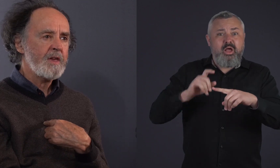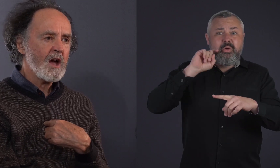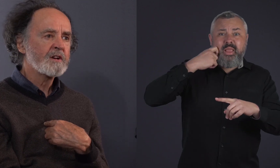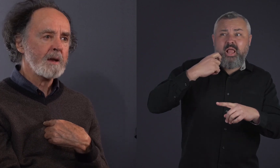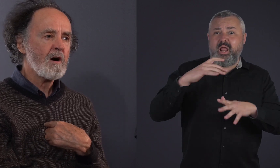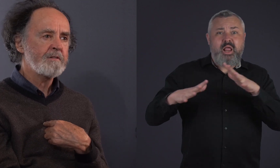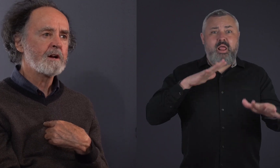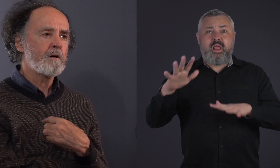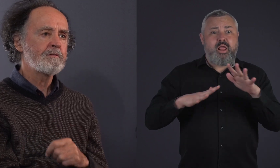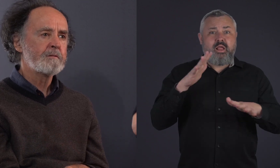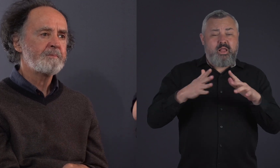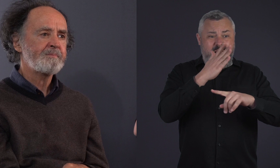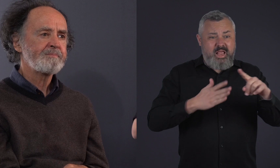going to cut my finger off.